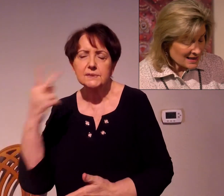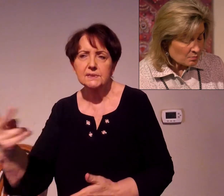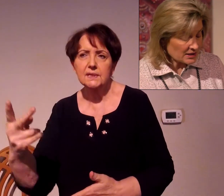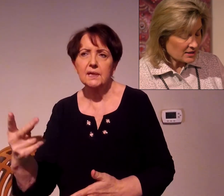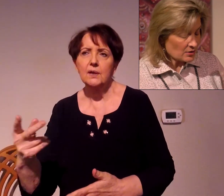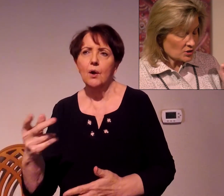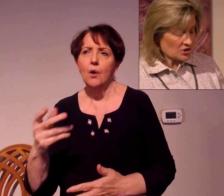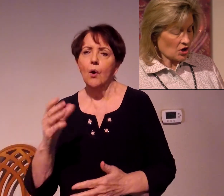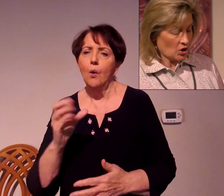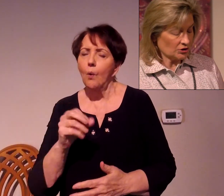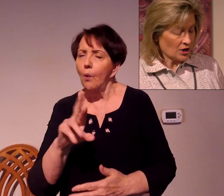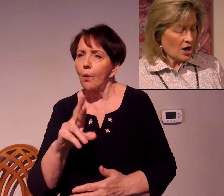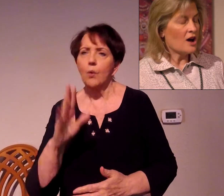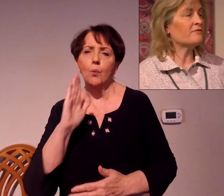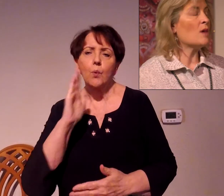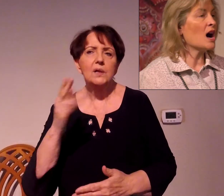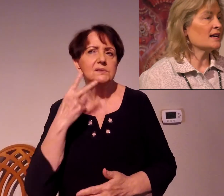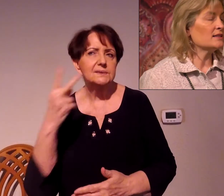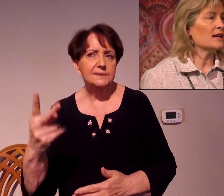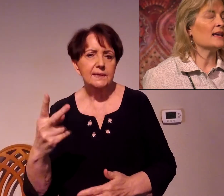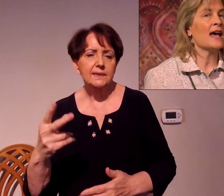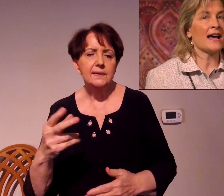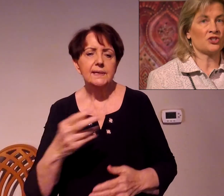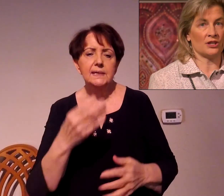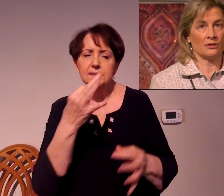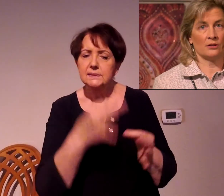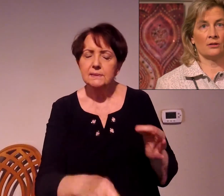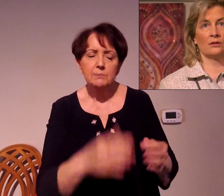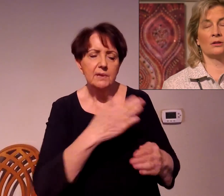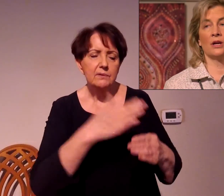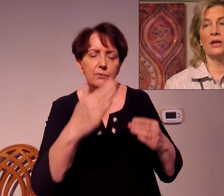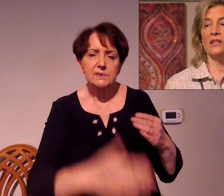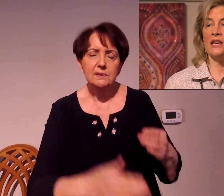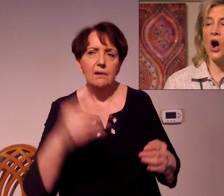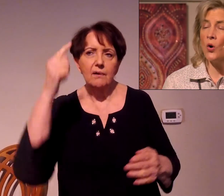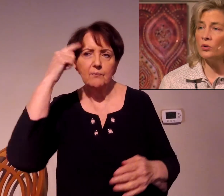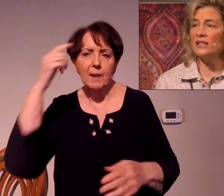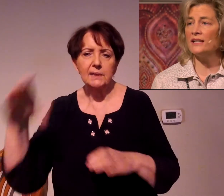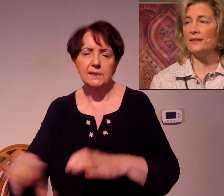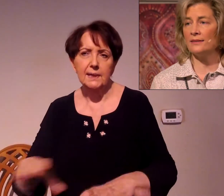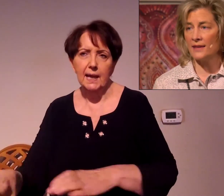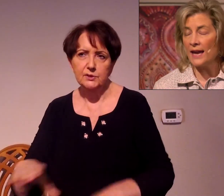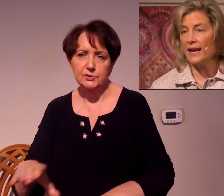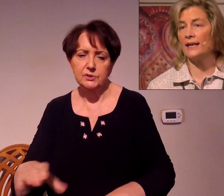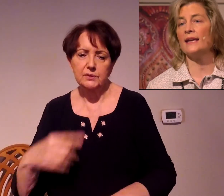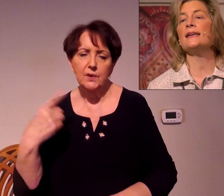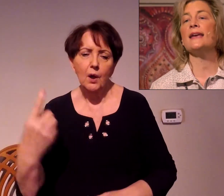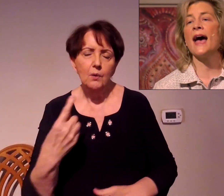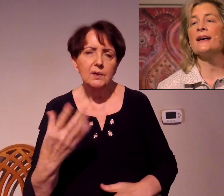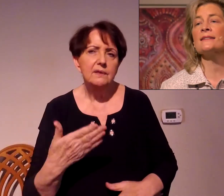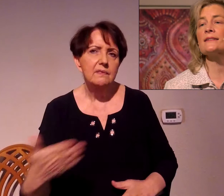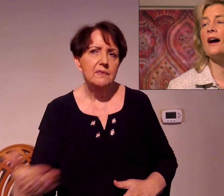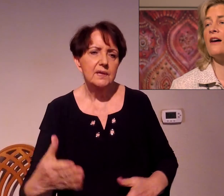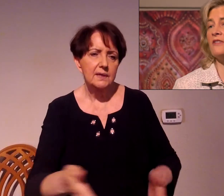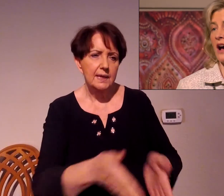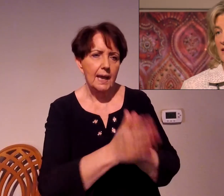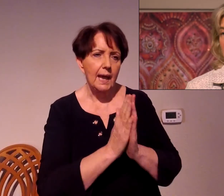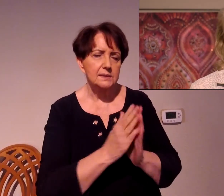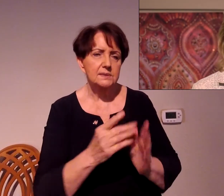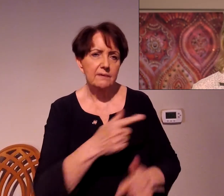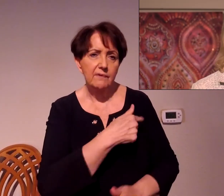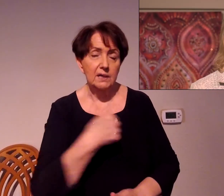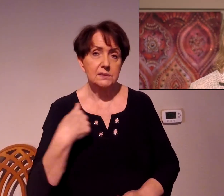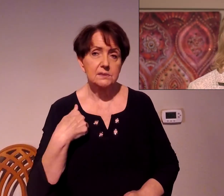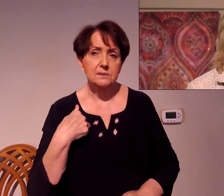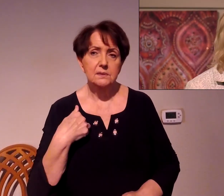is simply the result of mind and action. The only thing he asks of